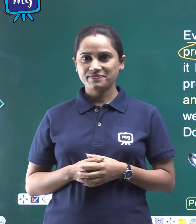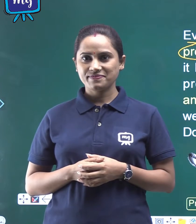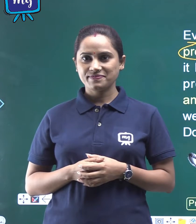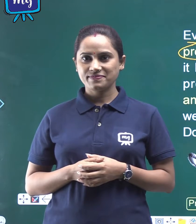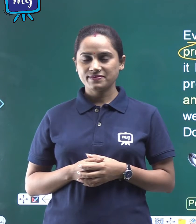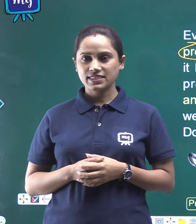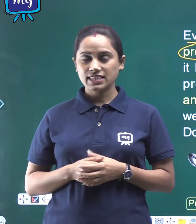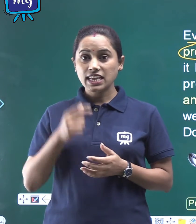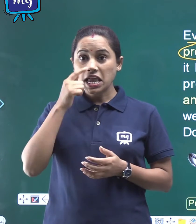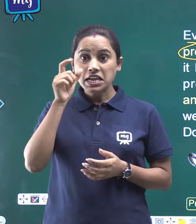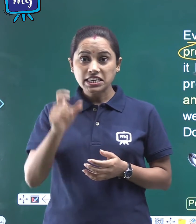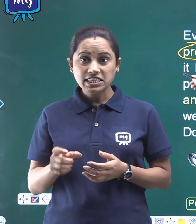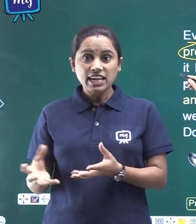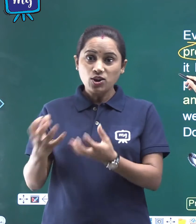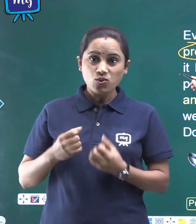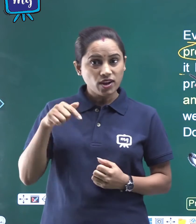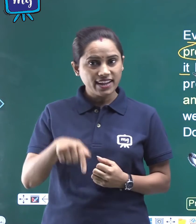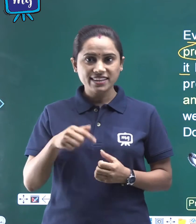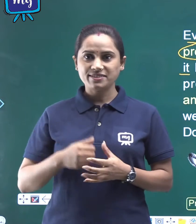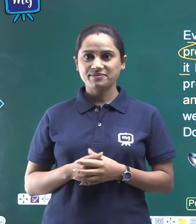she took it